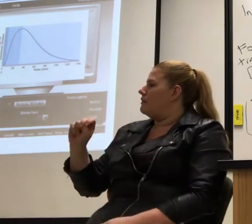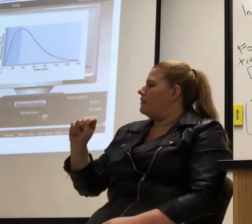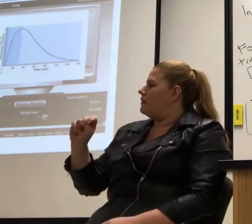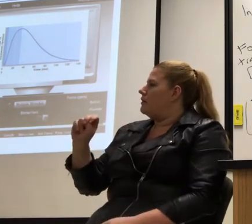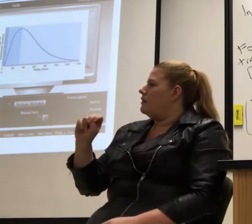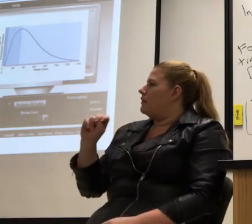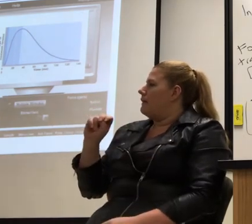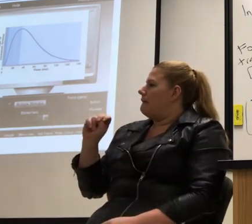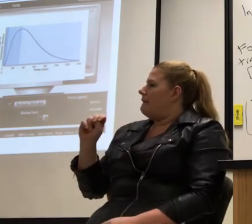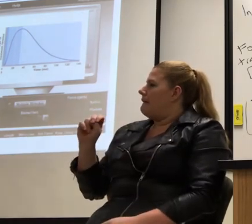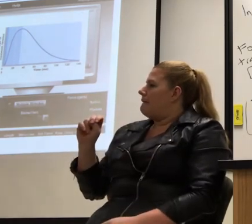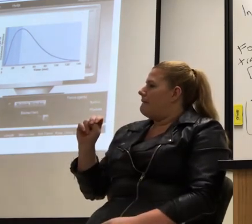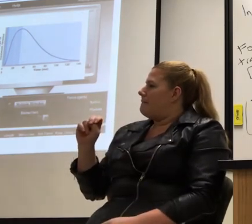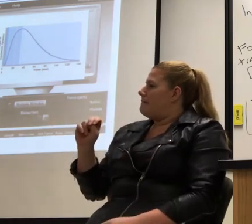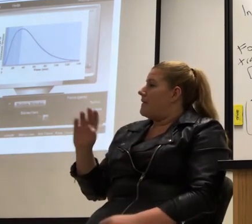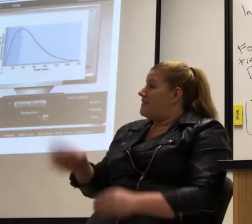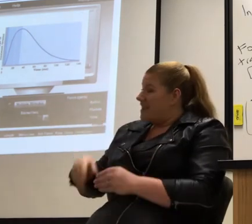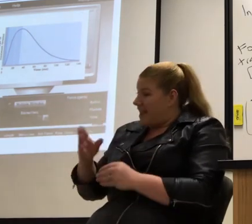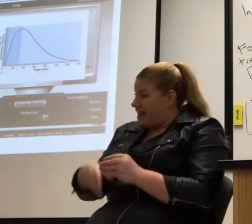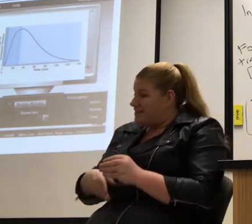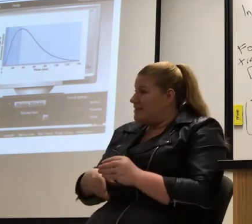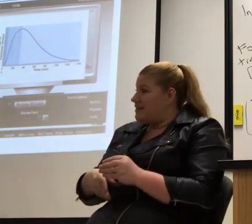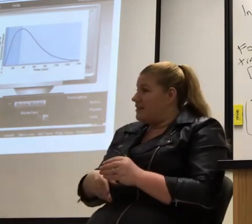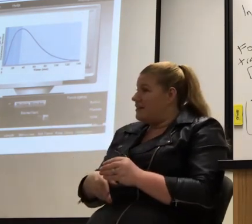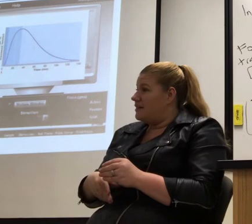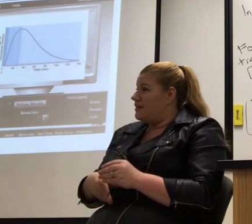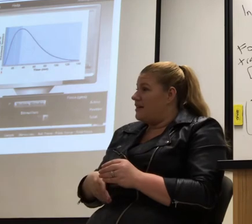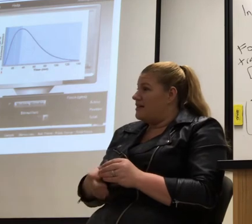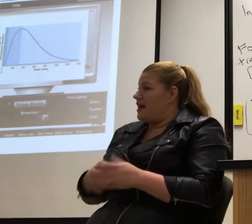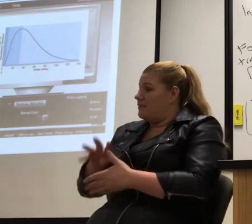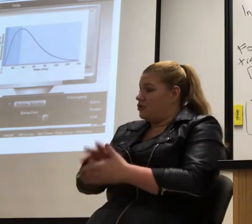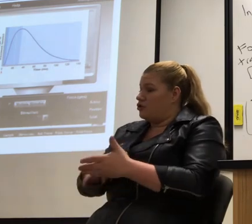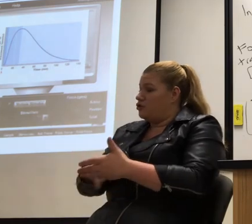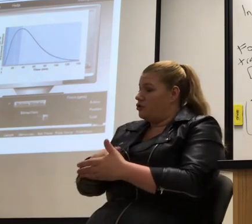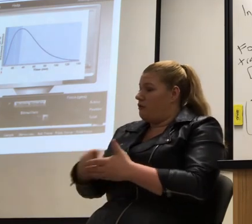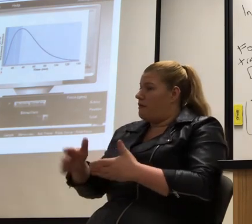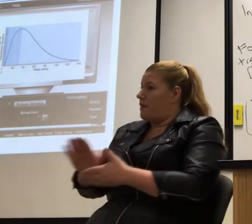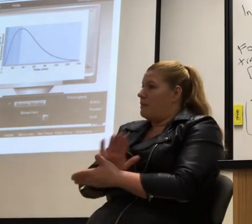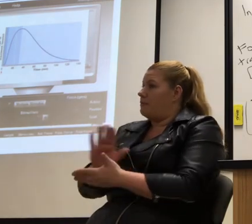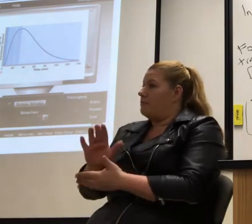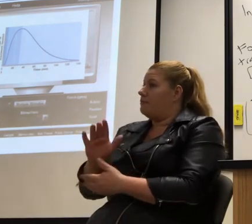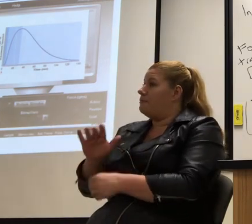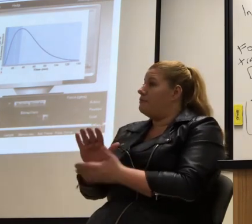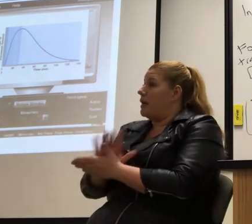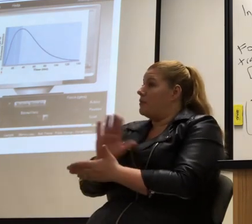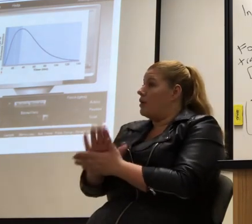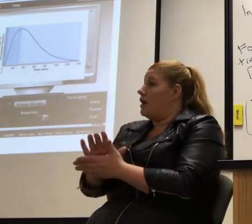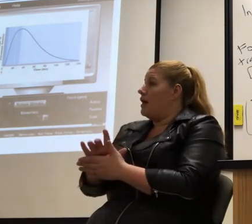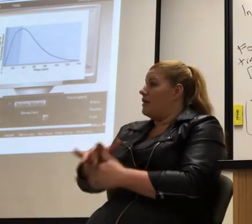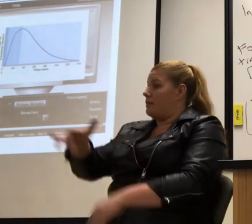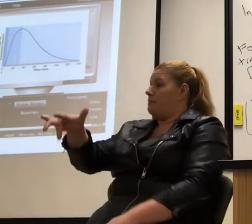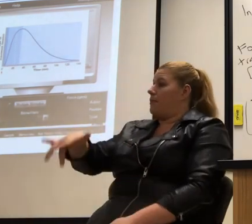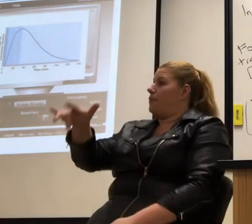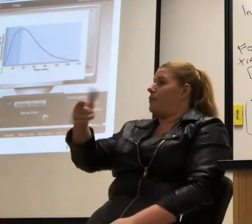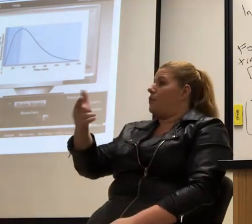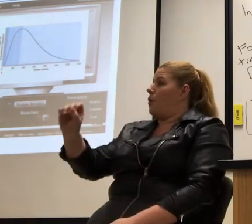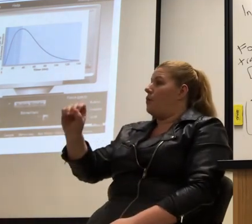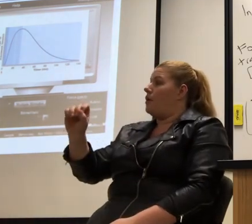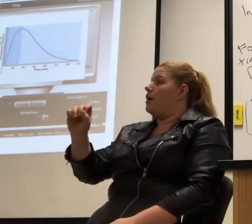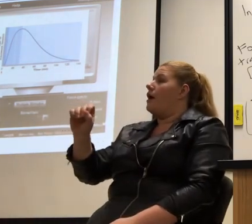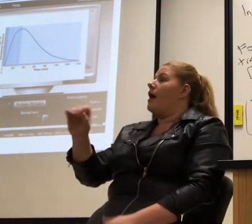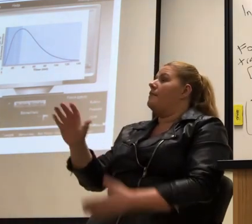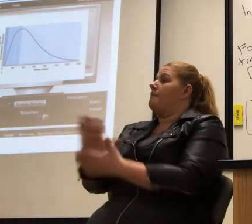Then there's an ink pen at the end, and they have chart paper, and they just hit go, and the chart paper would run,